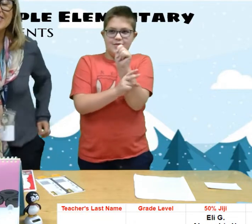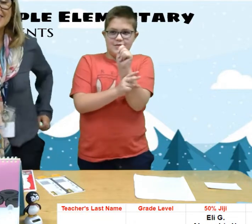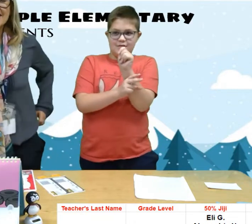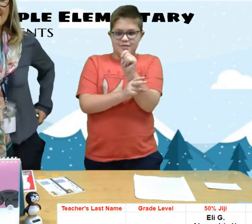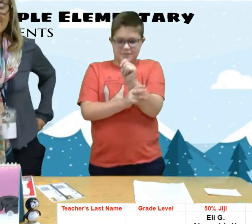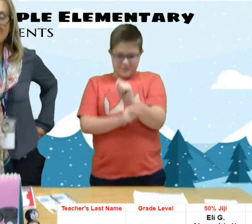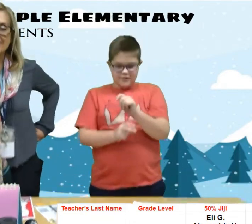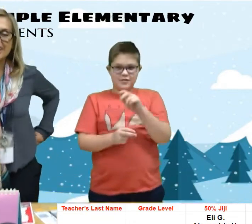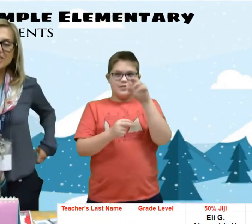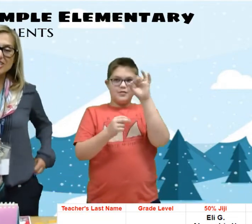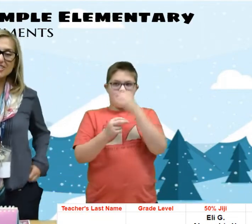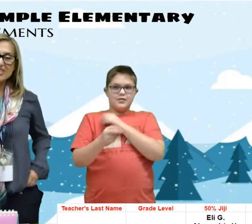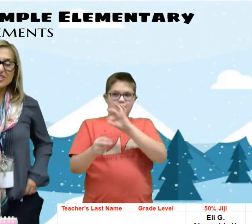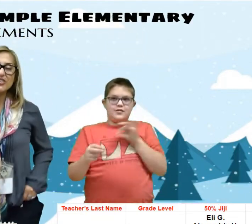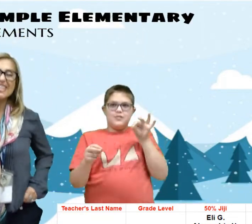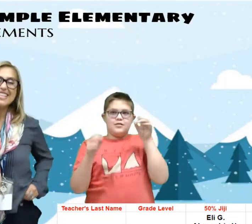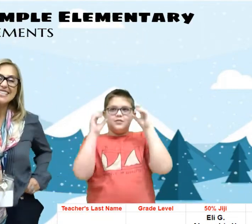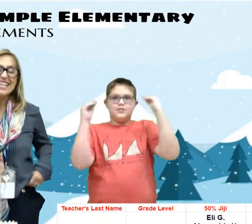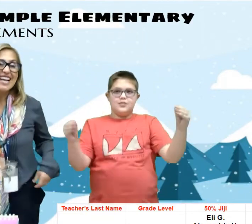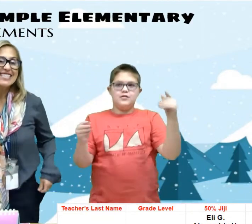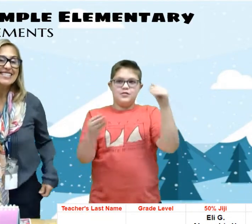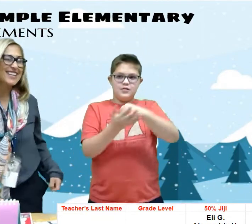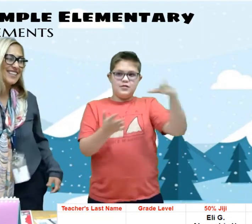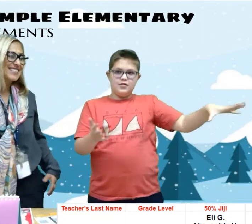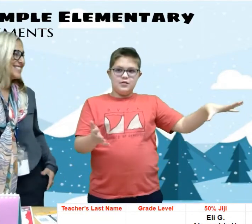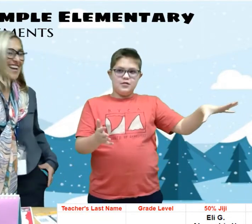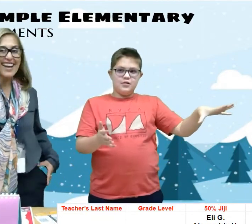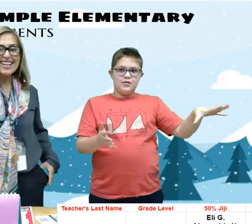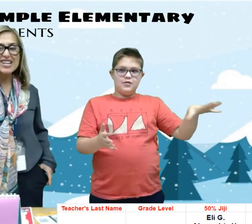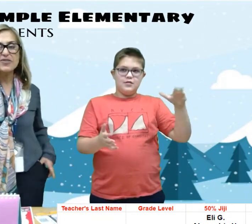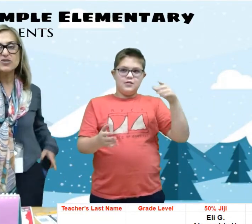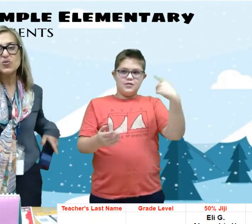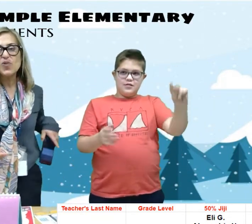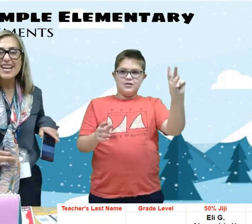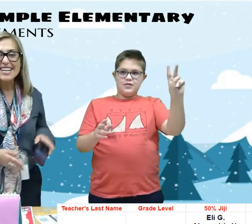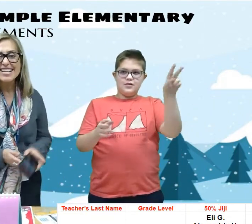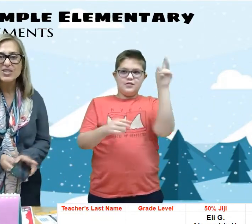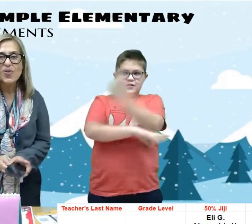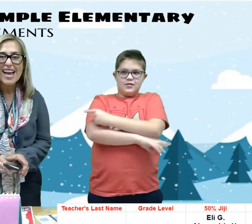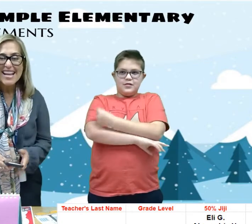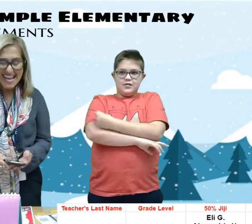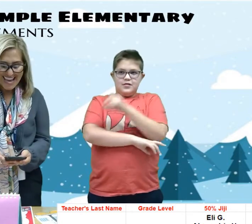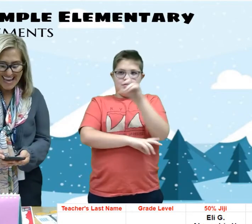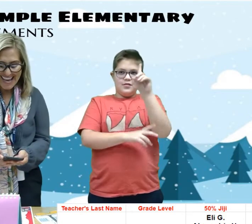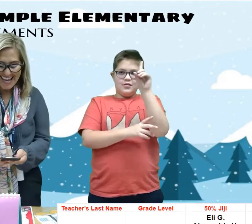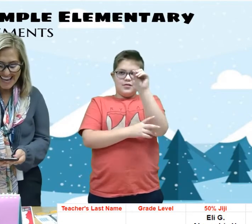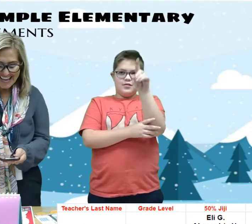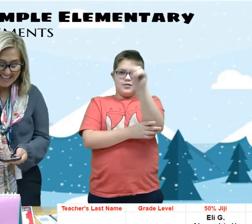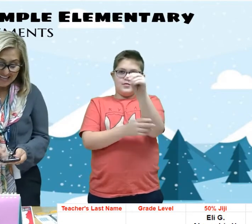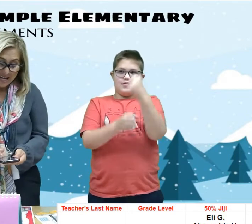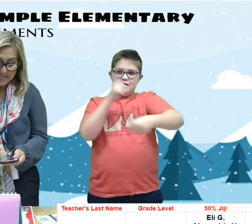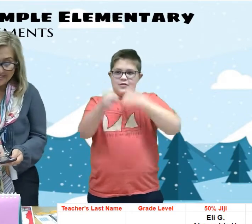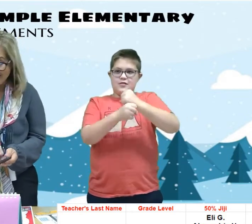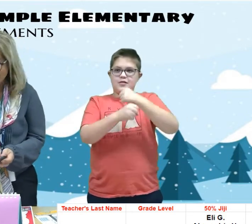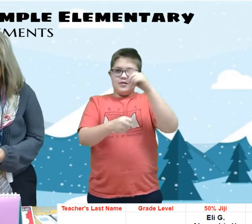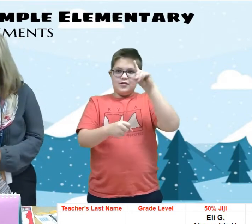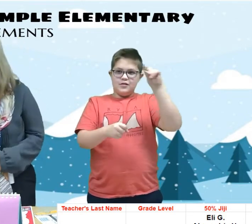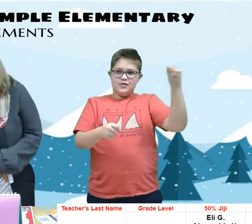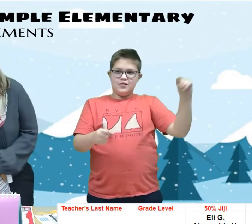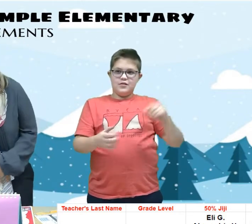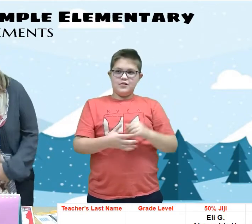Temple, staff, teachers, students, second day of 2020. I'm